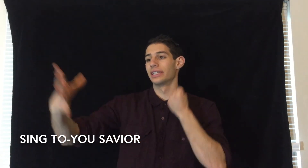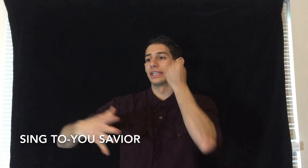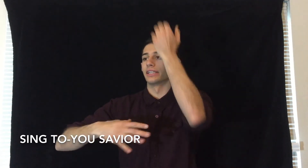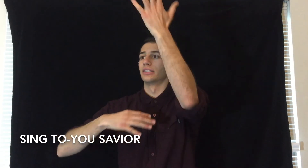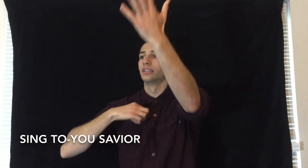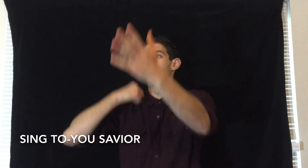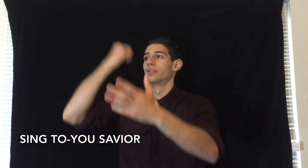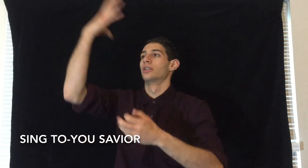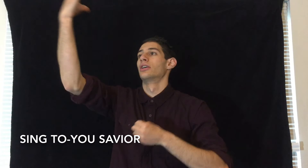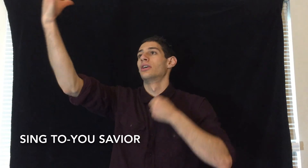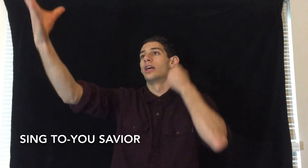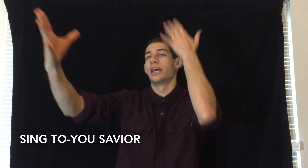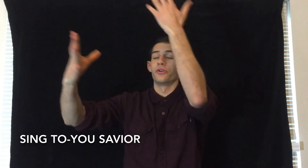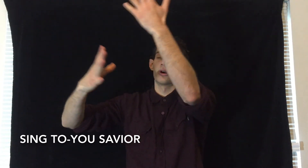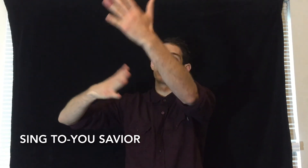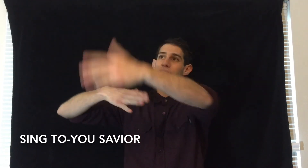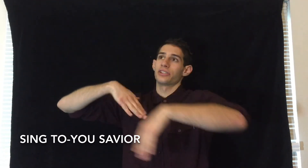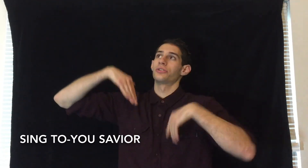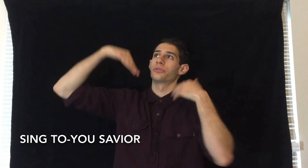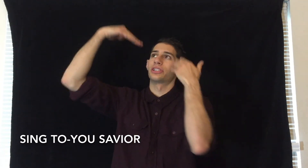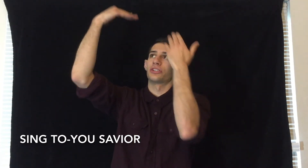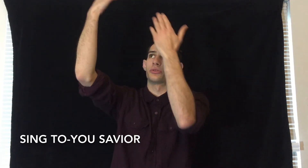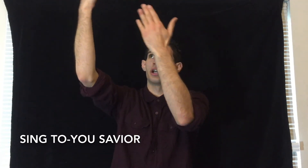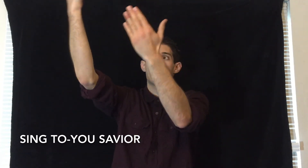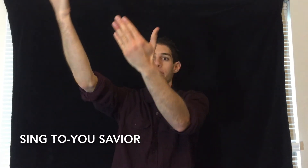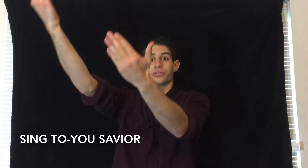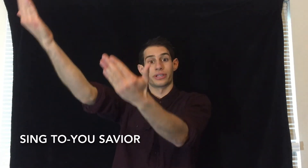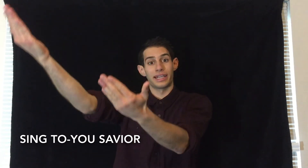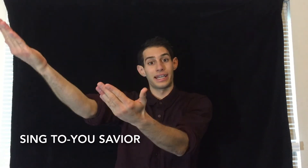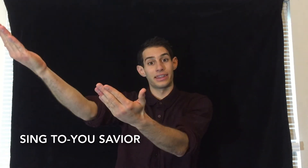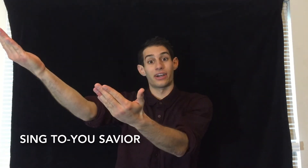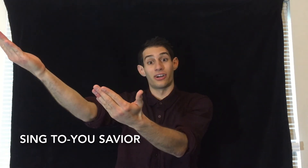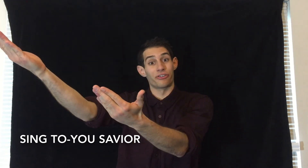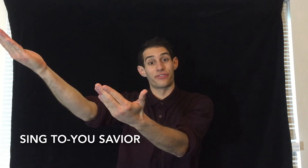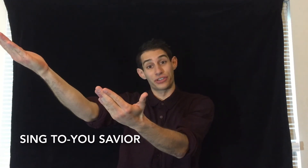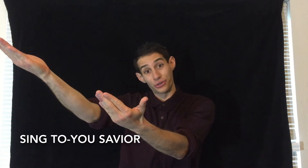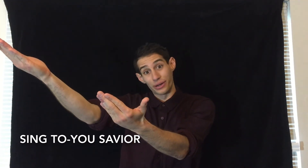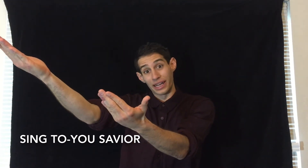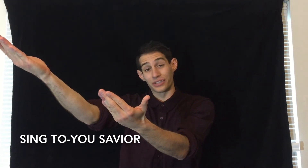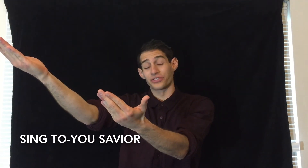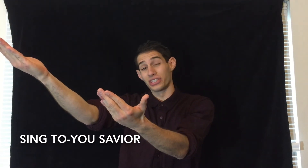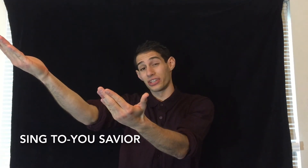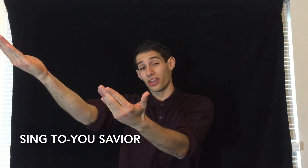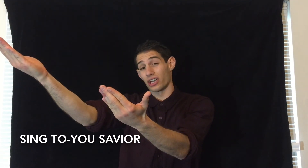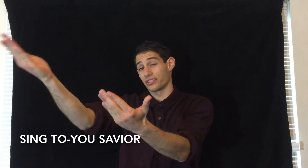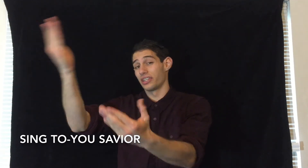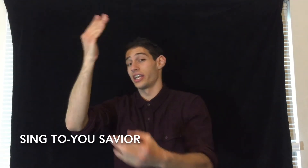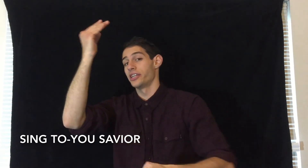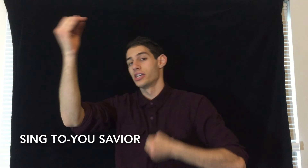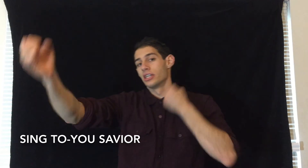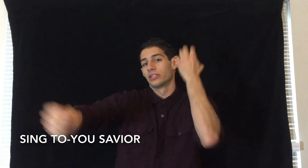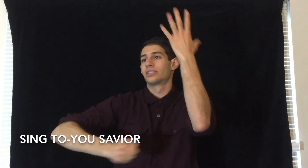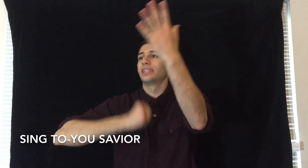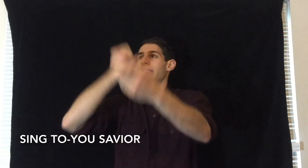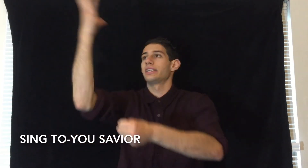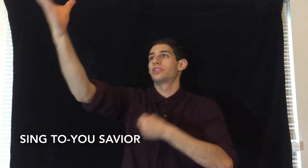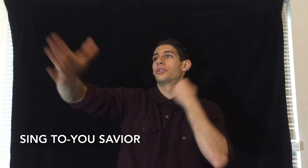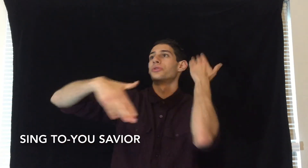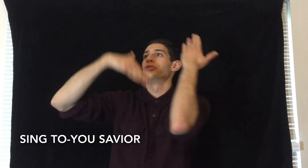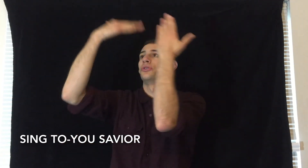sing. And who are we singing to? We're singing to God. So again, the honorific you and, you've seen it a lot today. Sing to